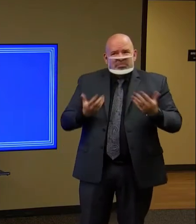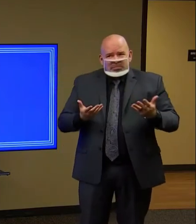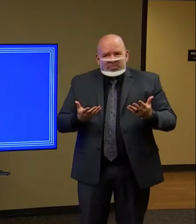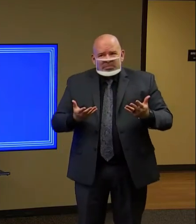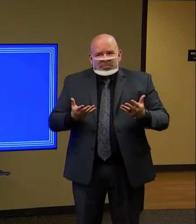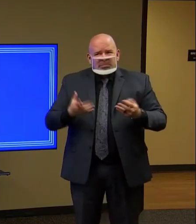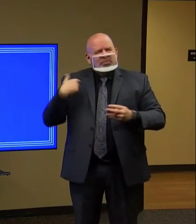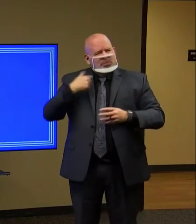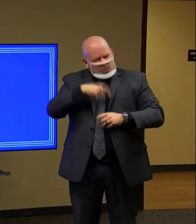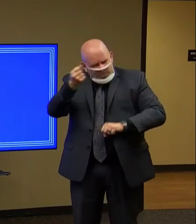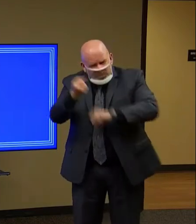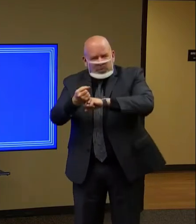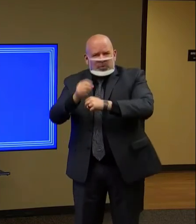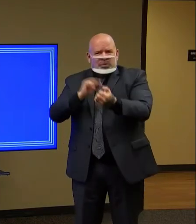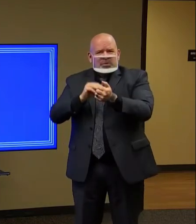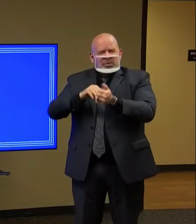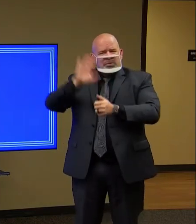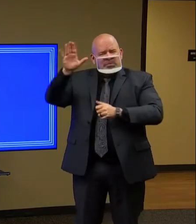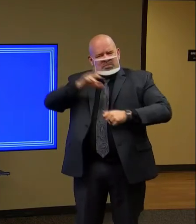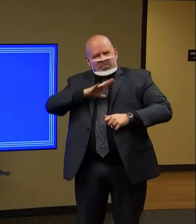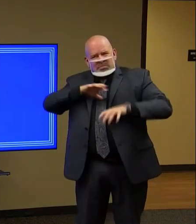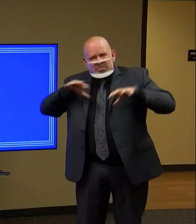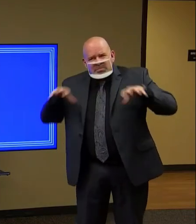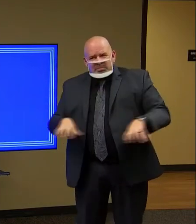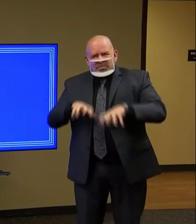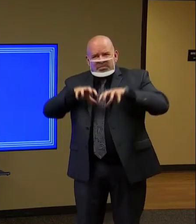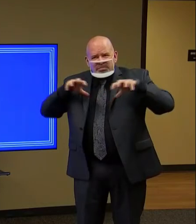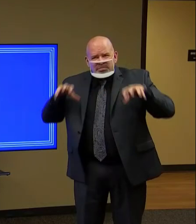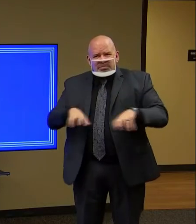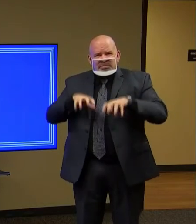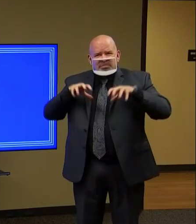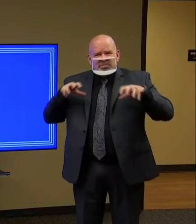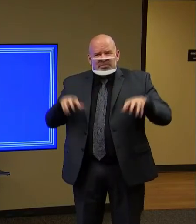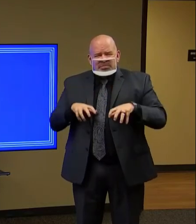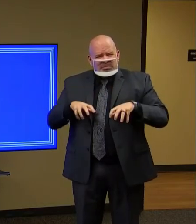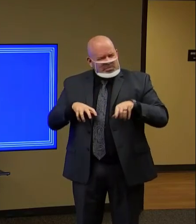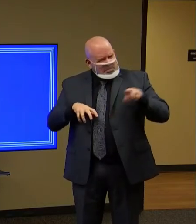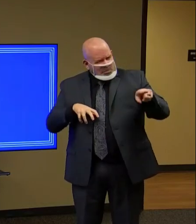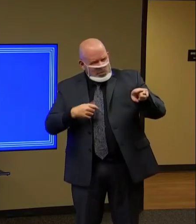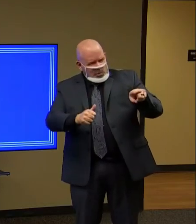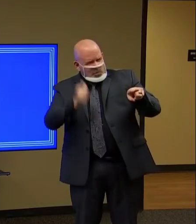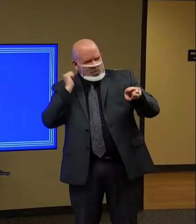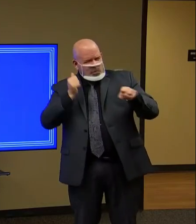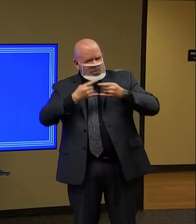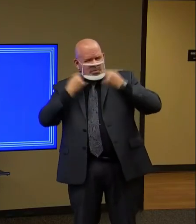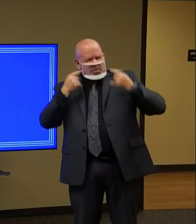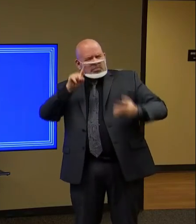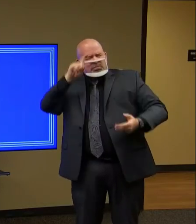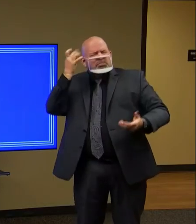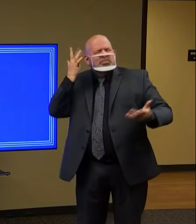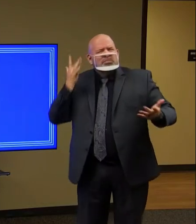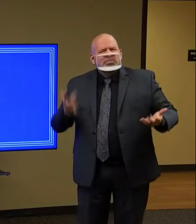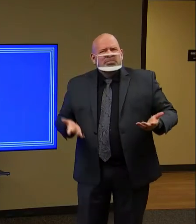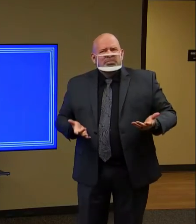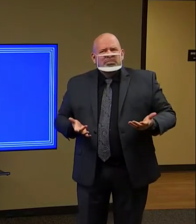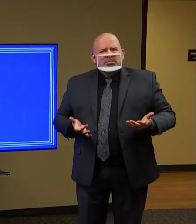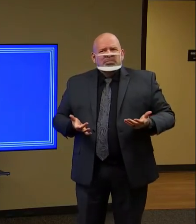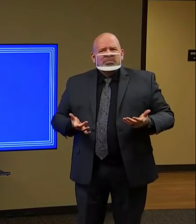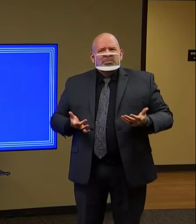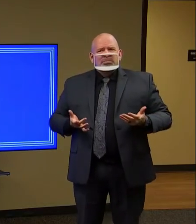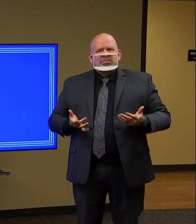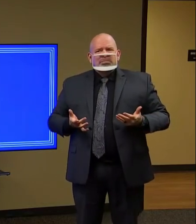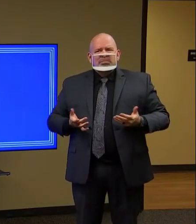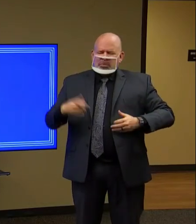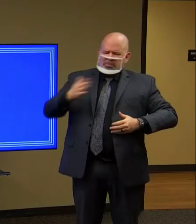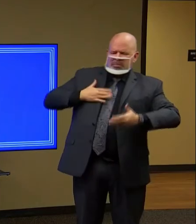I've heard people talk about on masking their right to not wear a mask, okay? And you